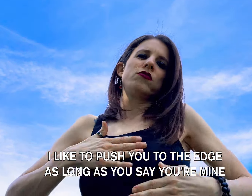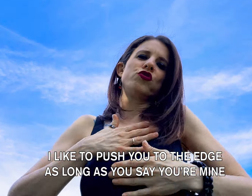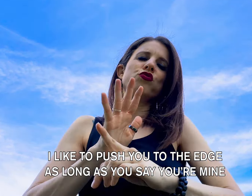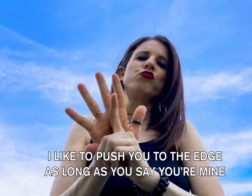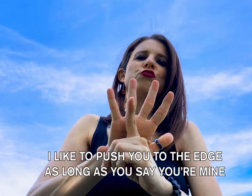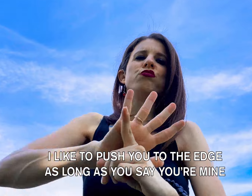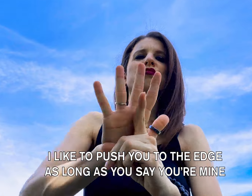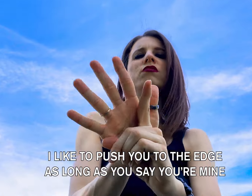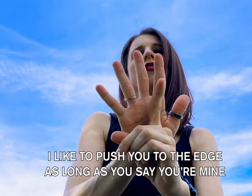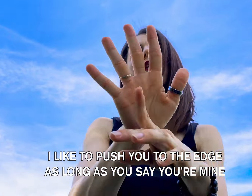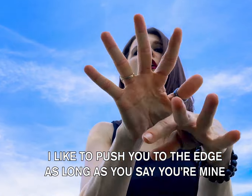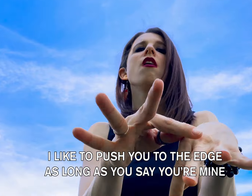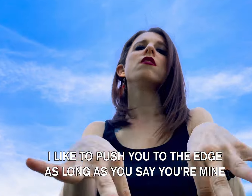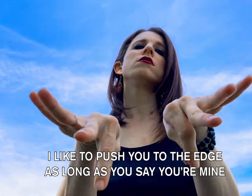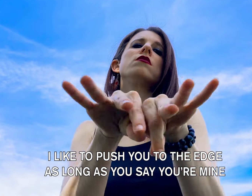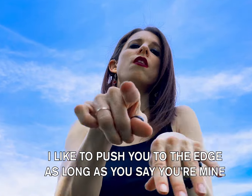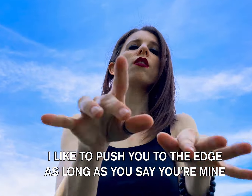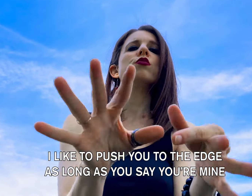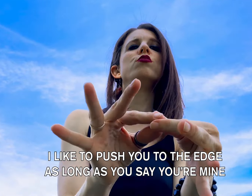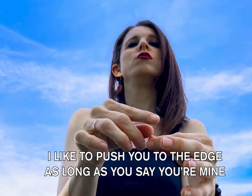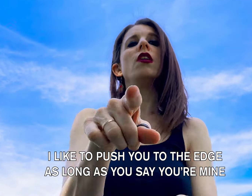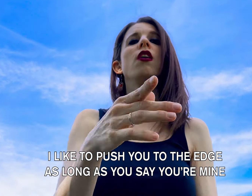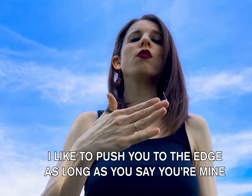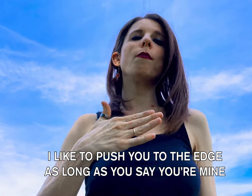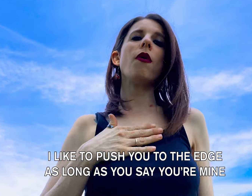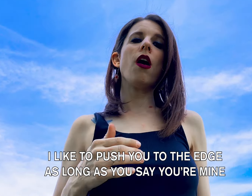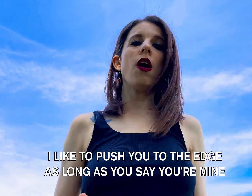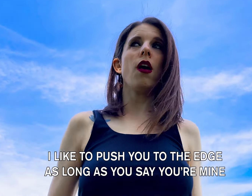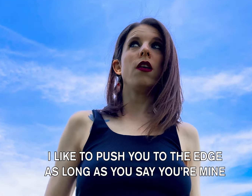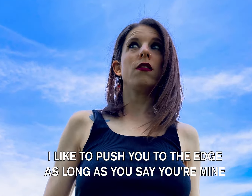You to the edge as long as you say you're mine.